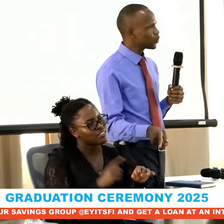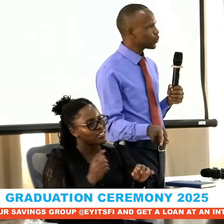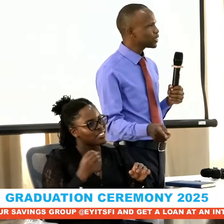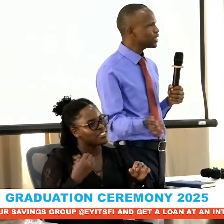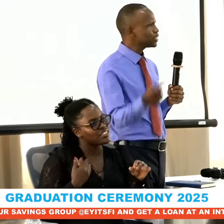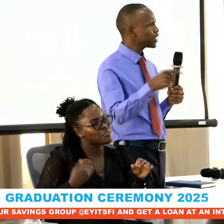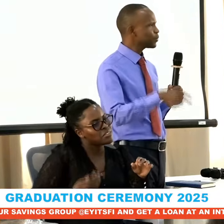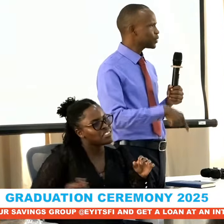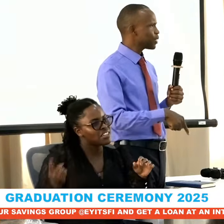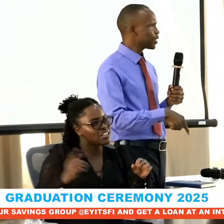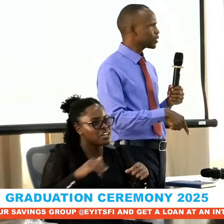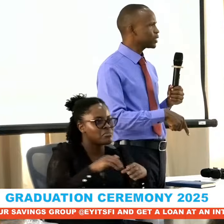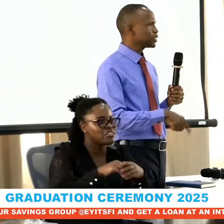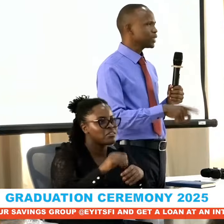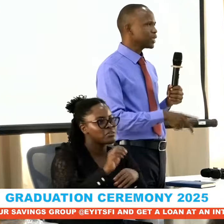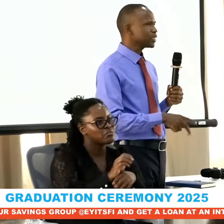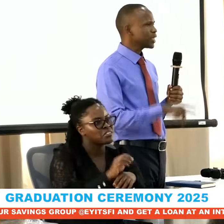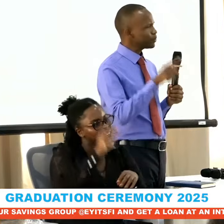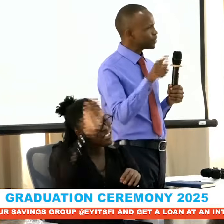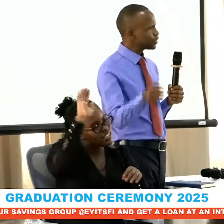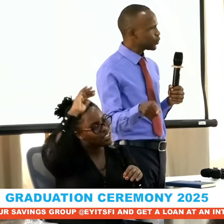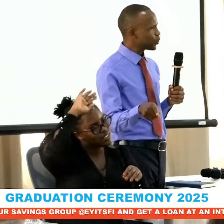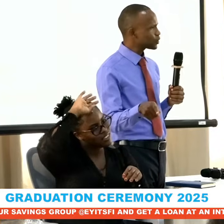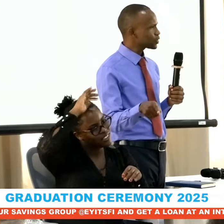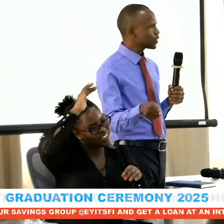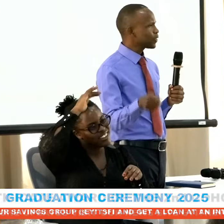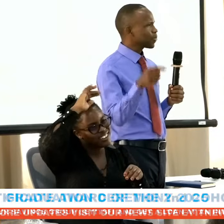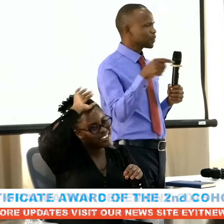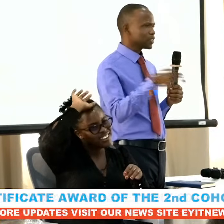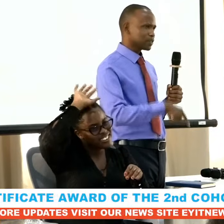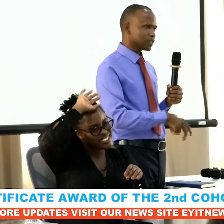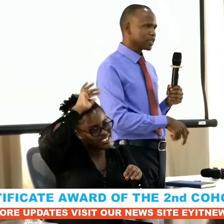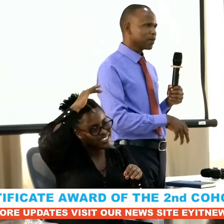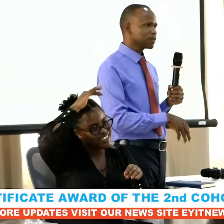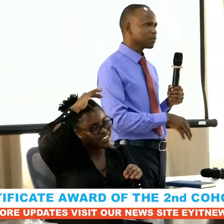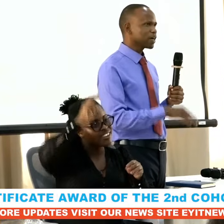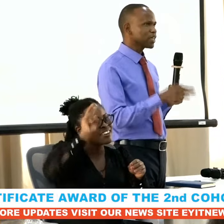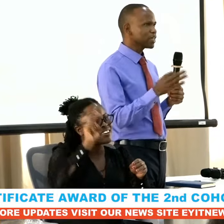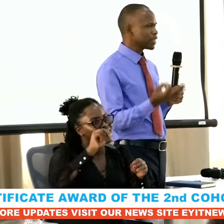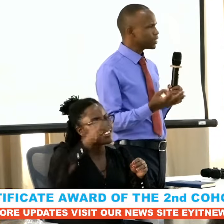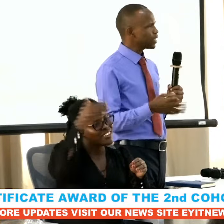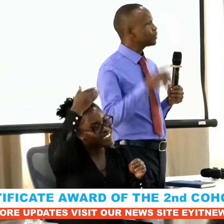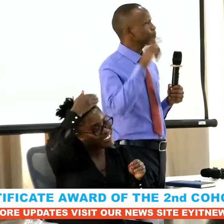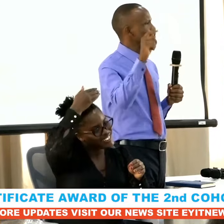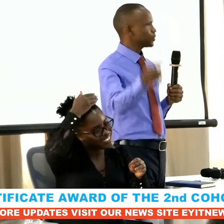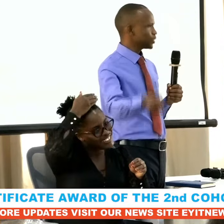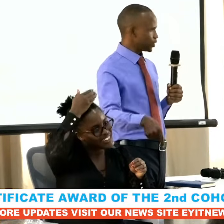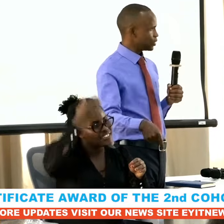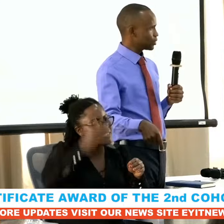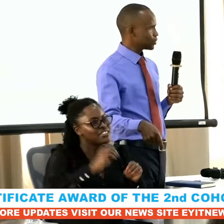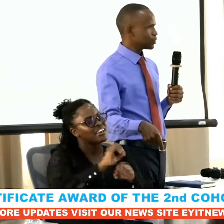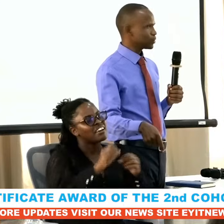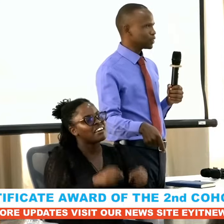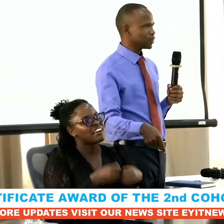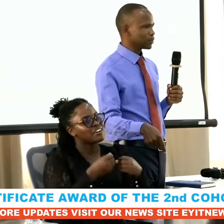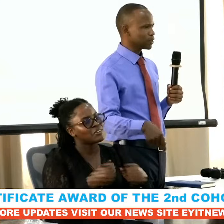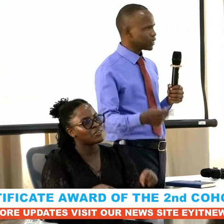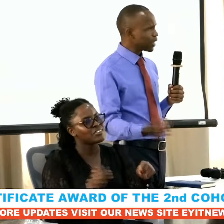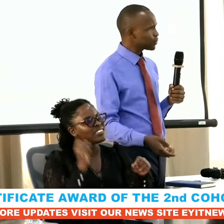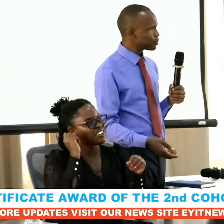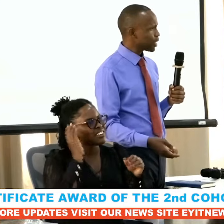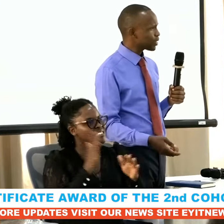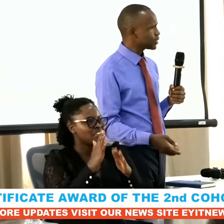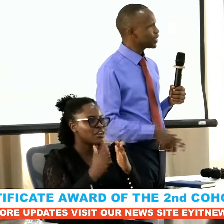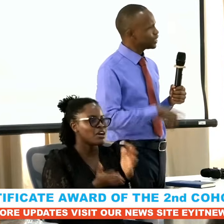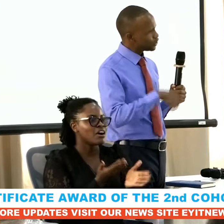goes home. Then she comes back. Second time she goes. She comes back. Then third time she